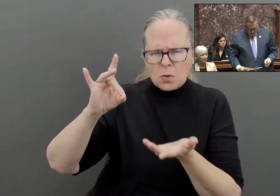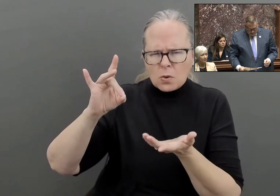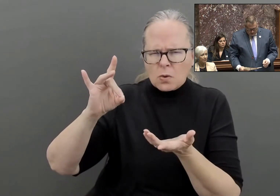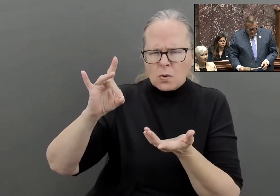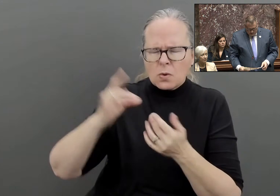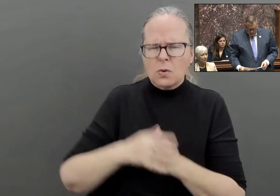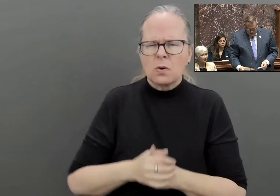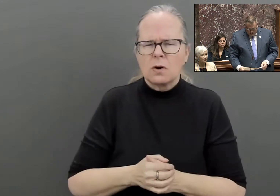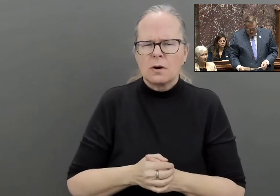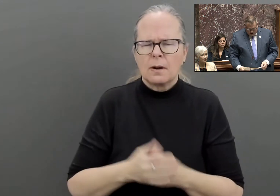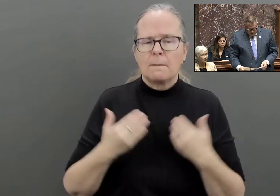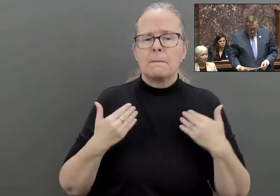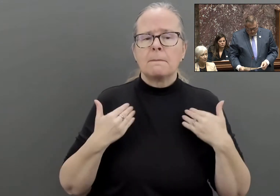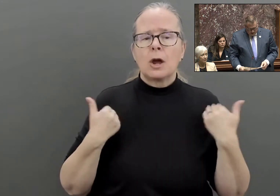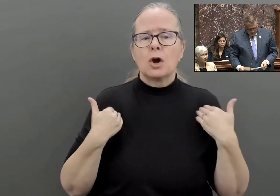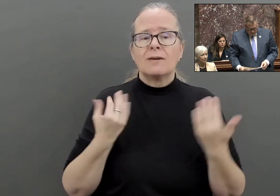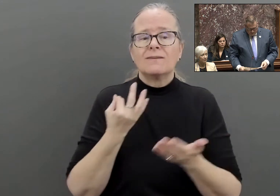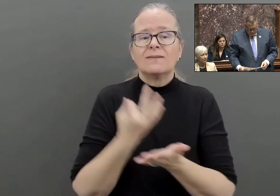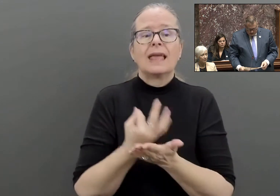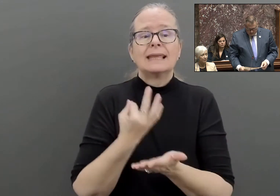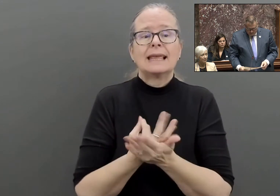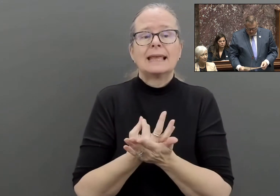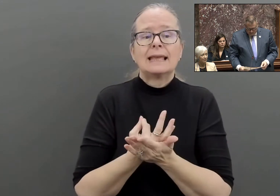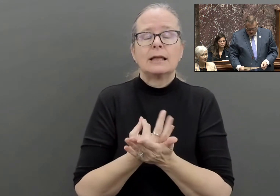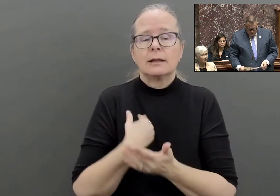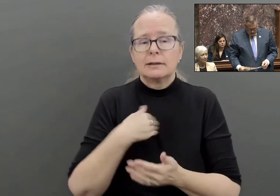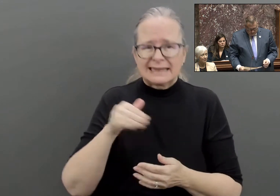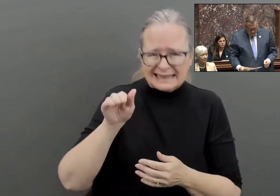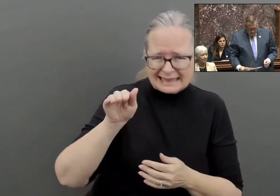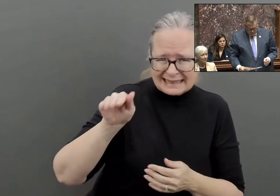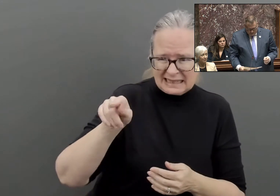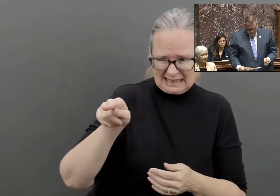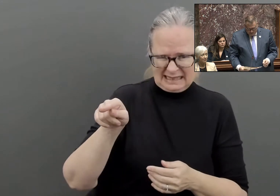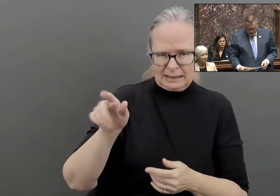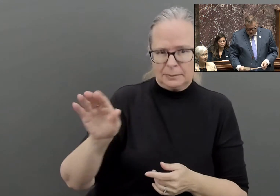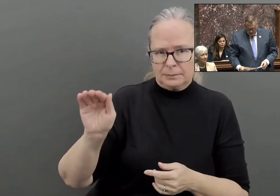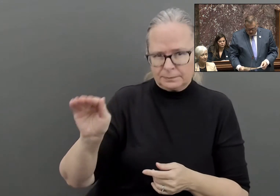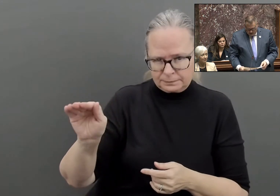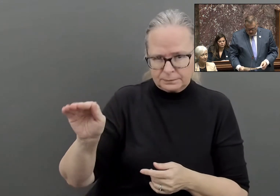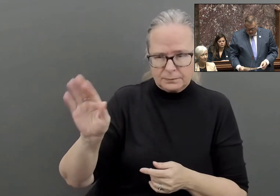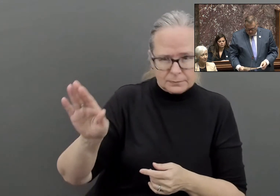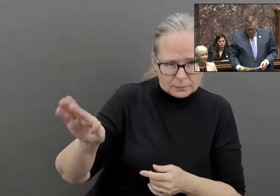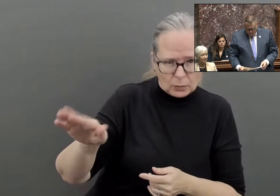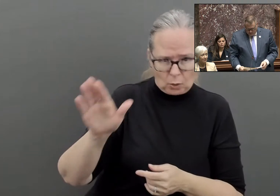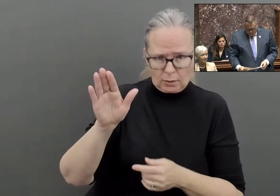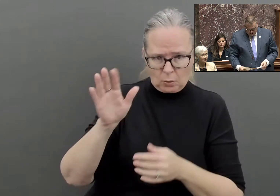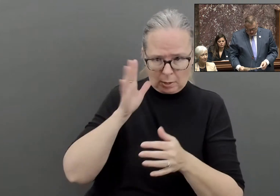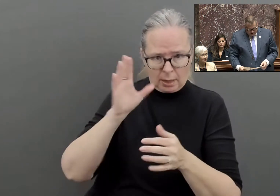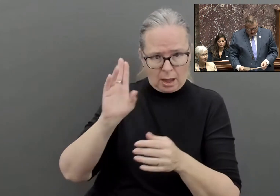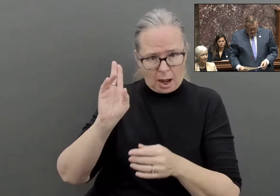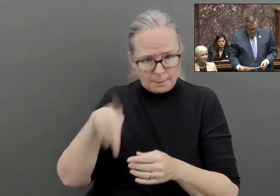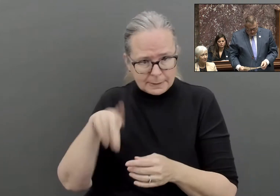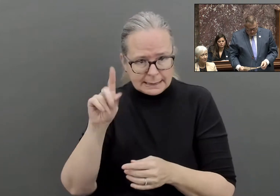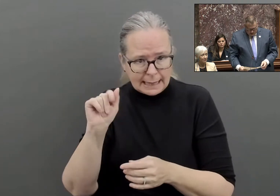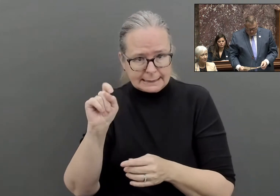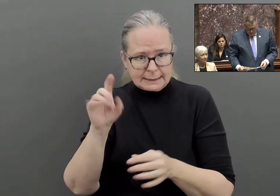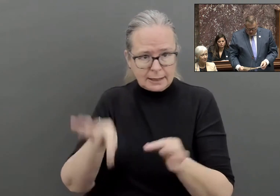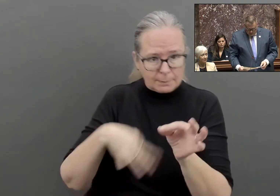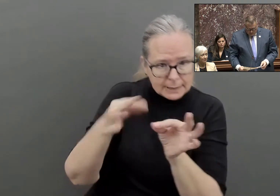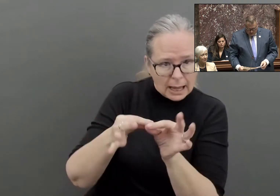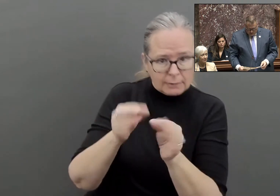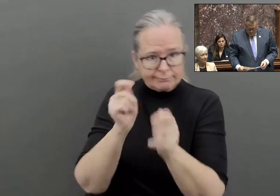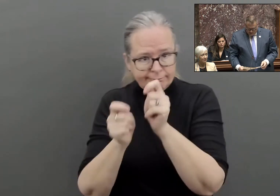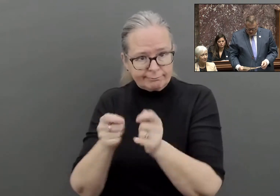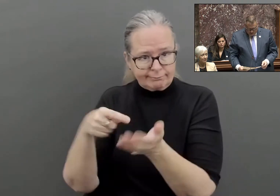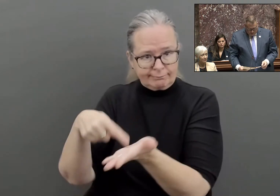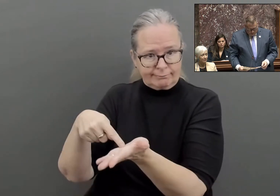in Bill 6 Committee of the Whole debate if there would be interim supply estimates or updates due to the significant change of the government's budget, the Minister answered